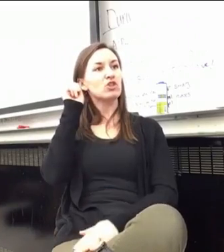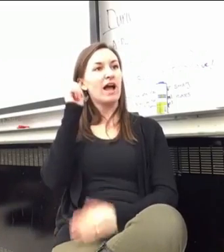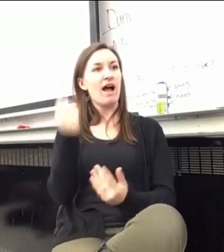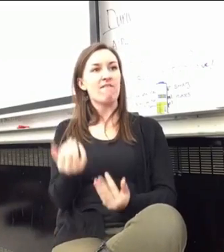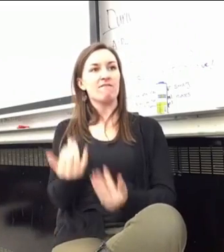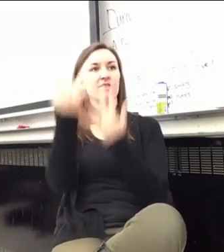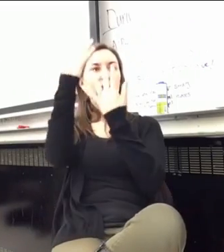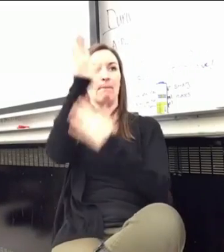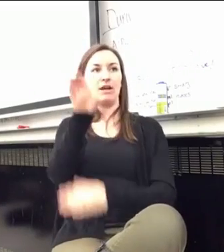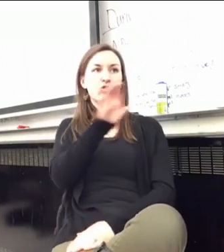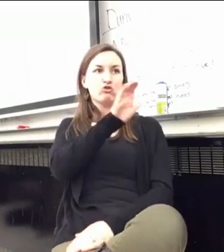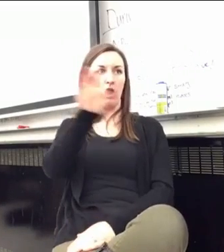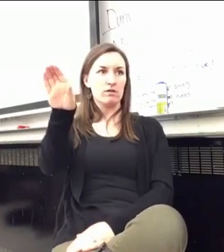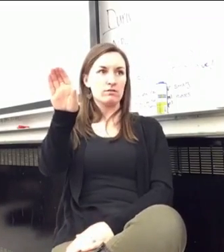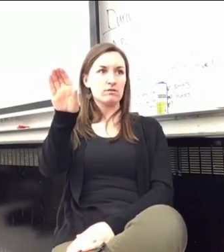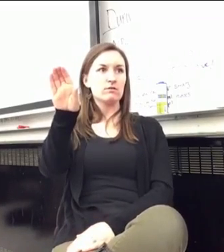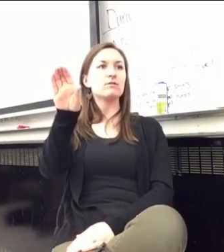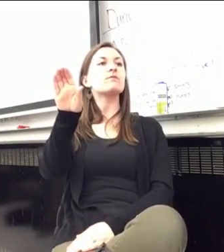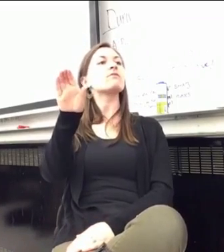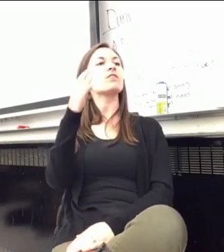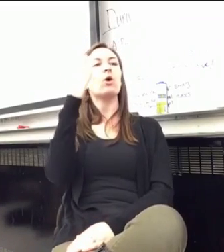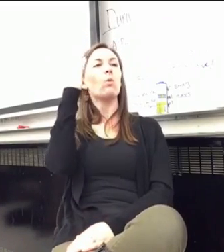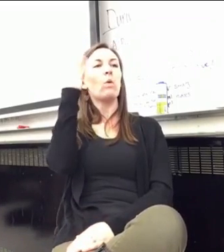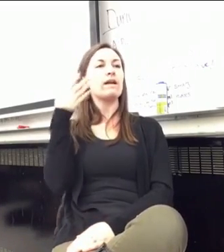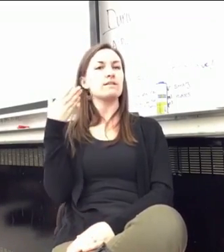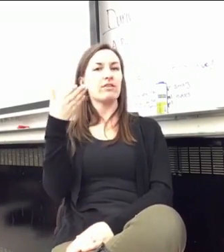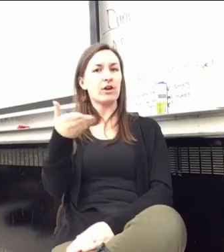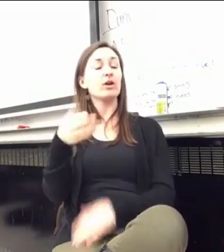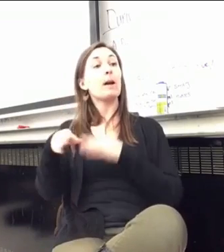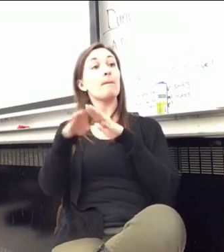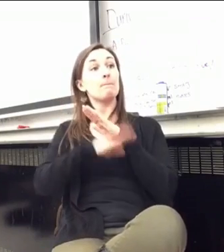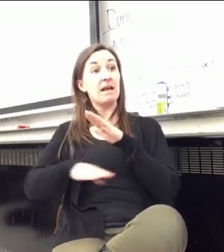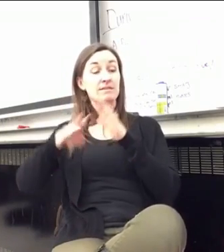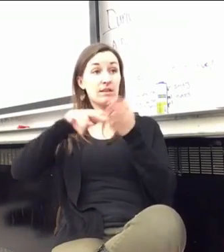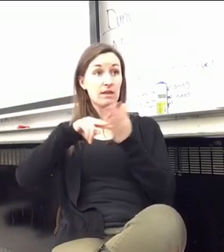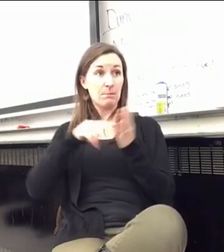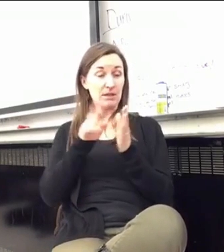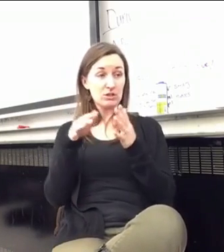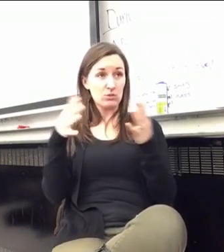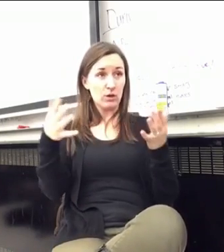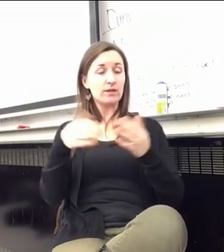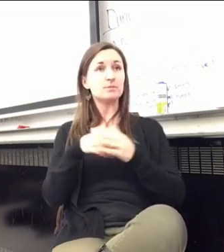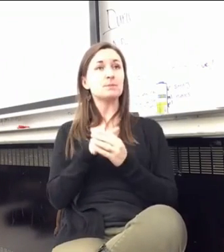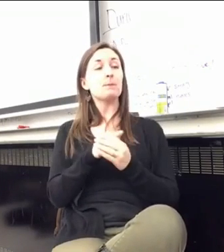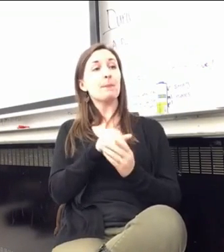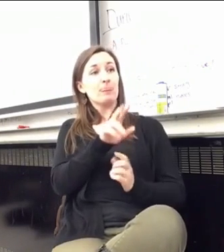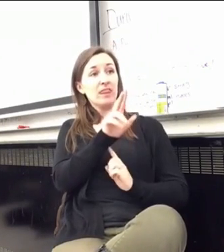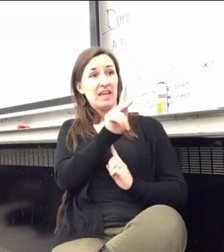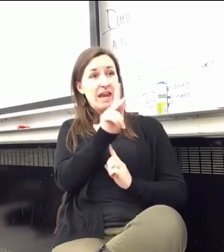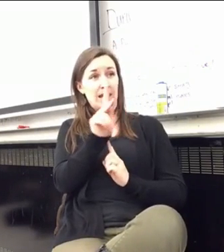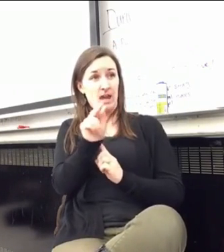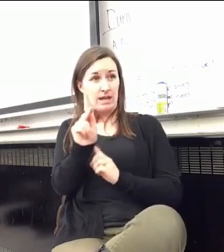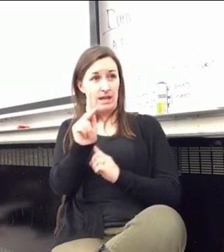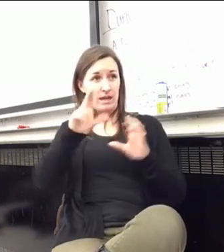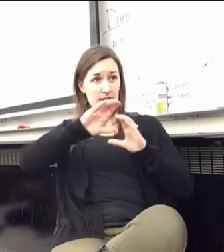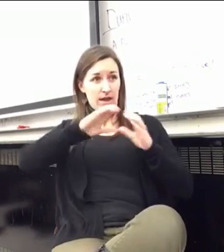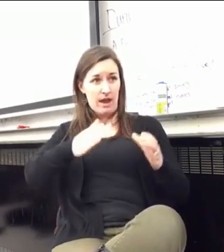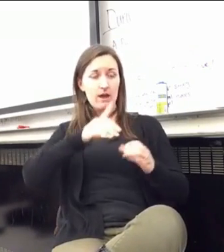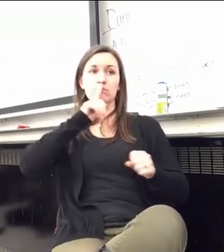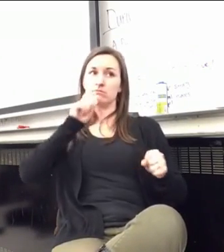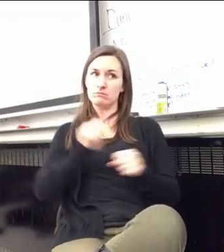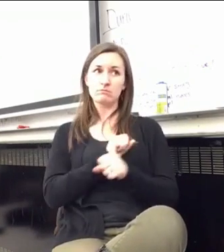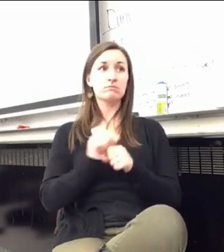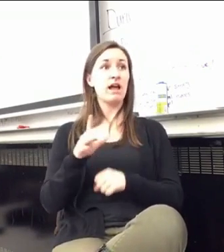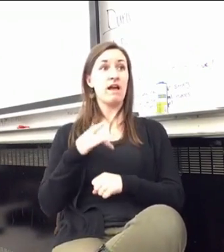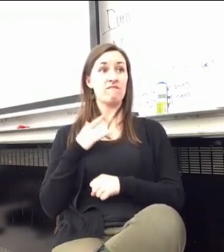is a flaming cross. Now, why would that be there? Basically, what this is that the KKK truly felt like